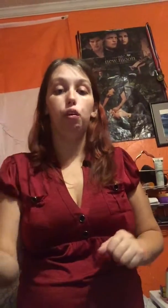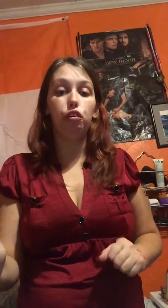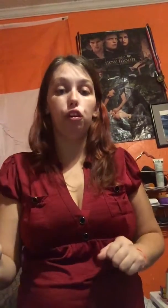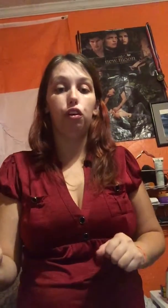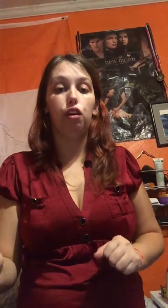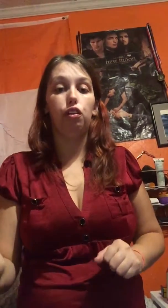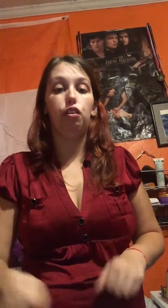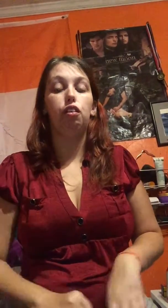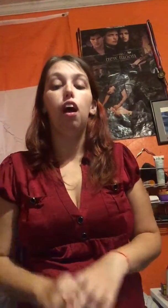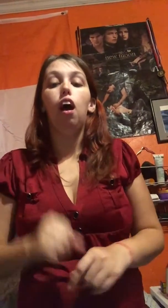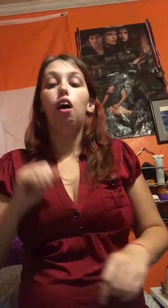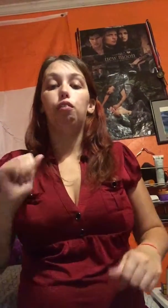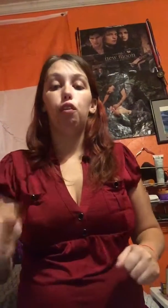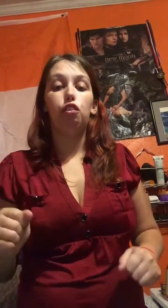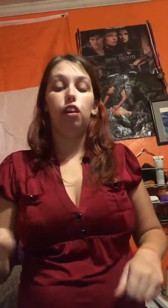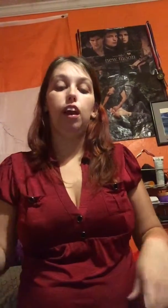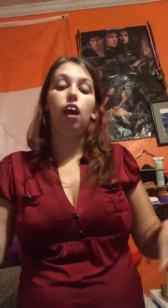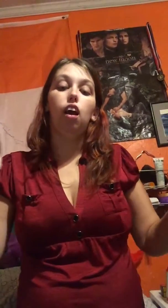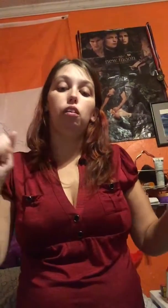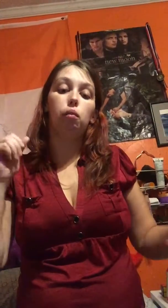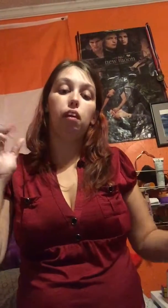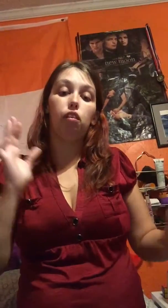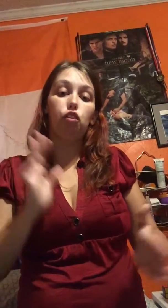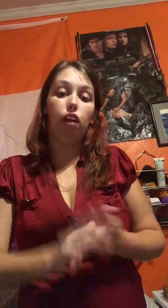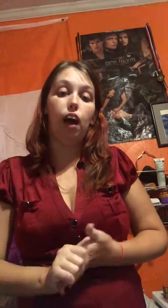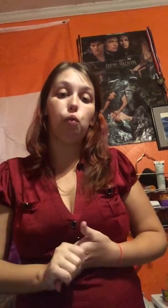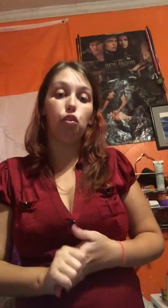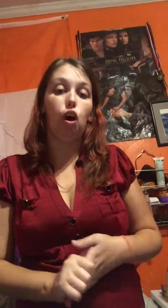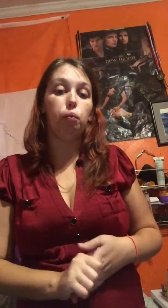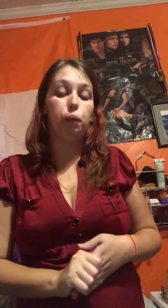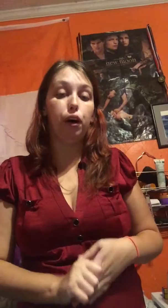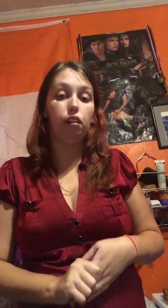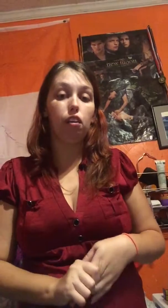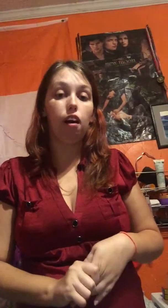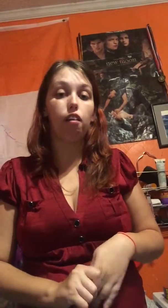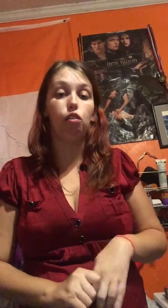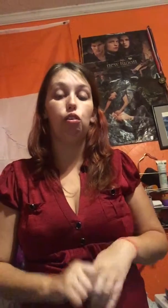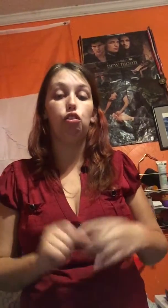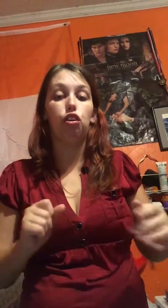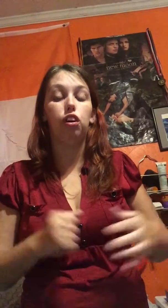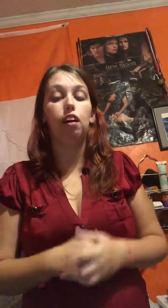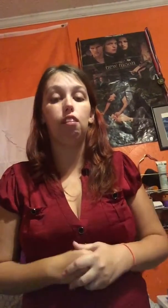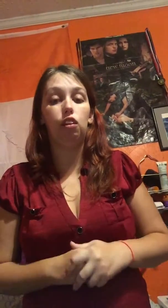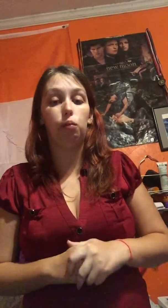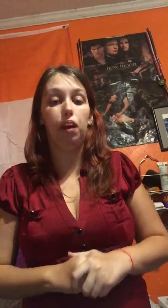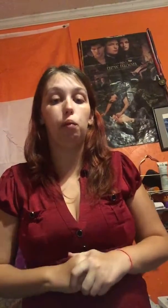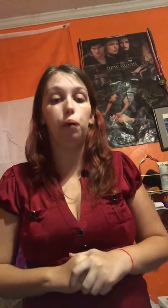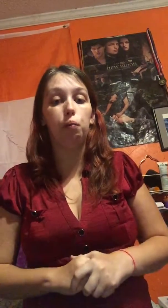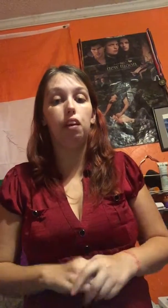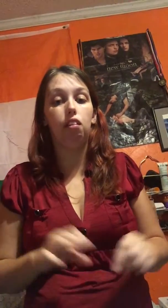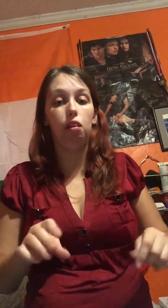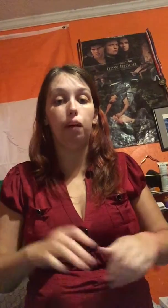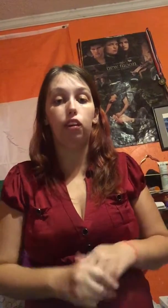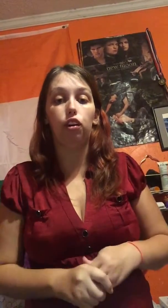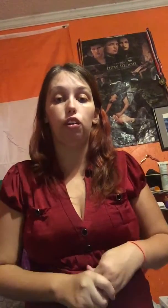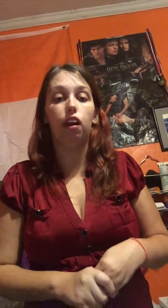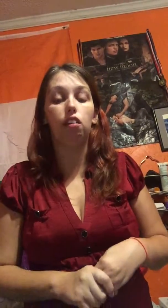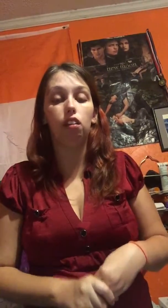original doctor's. Unfortunately, the month of July was all booked, so she could not schedule me an appointment to see my doctor until